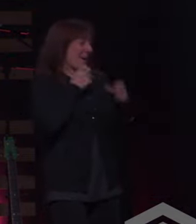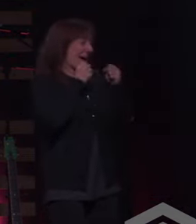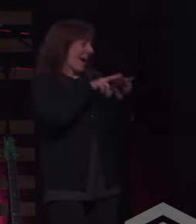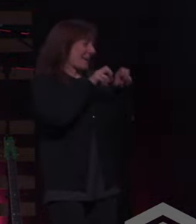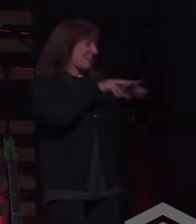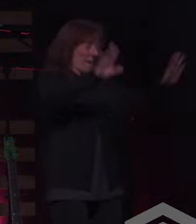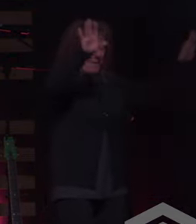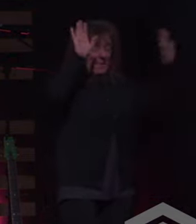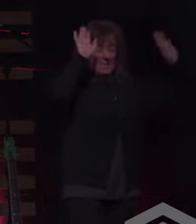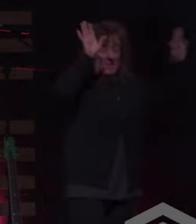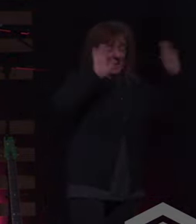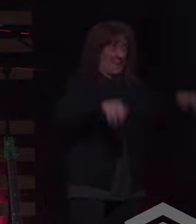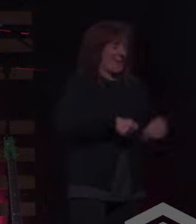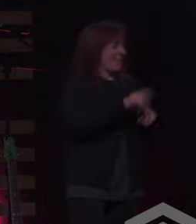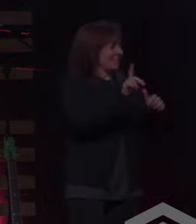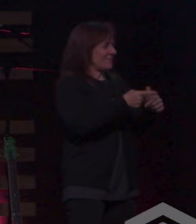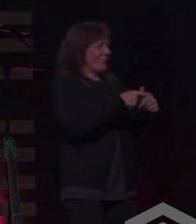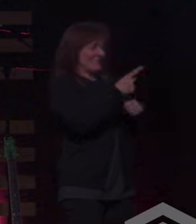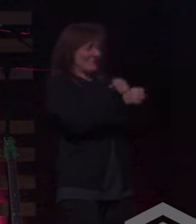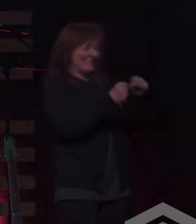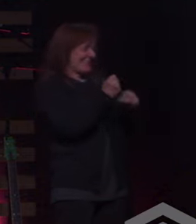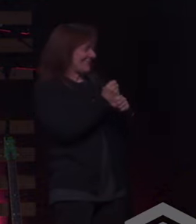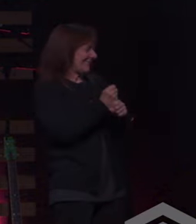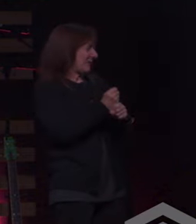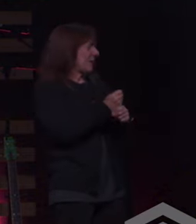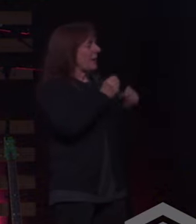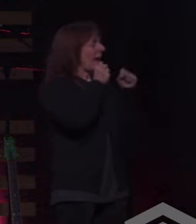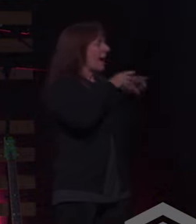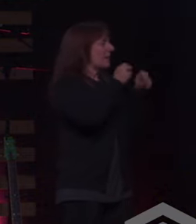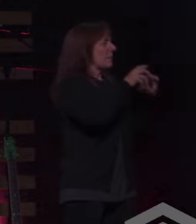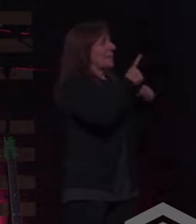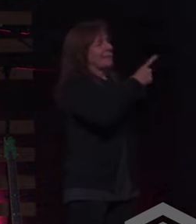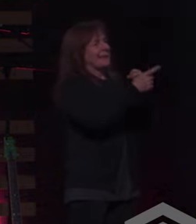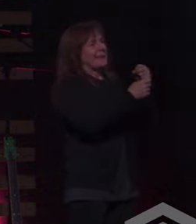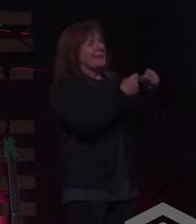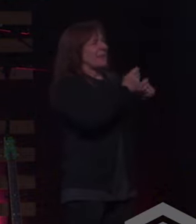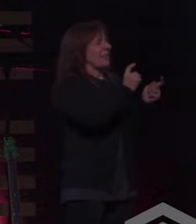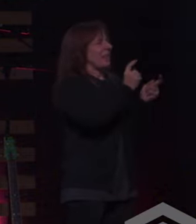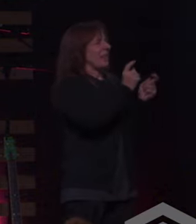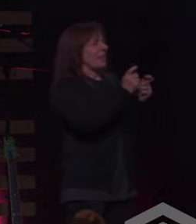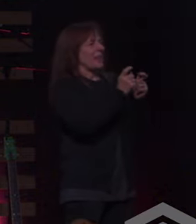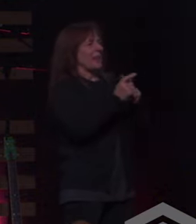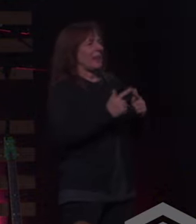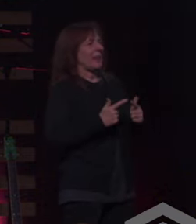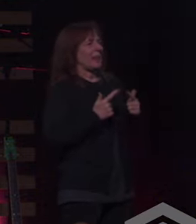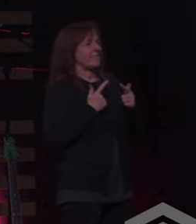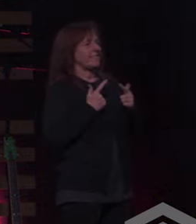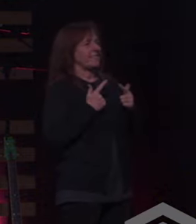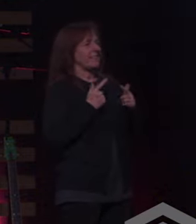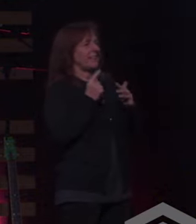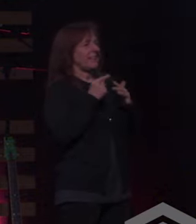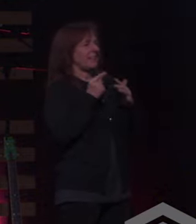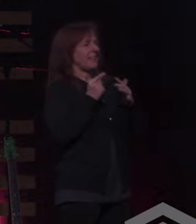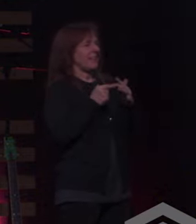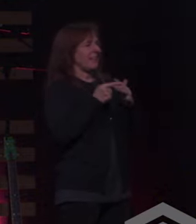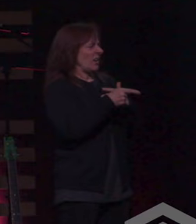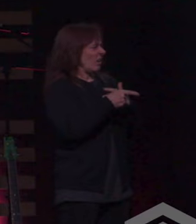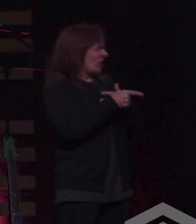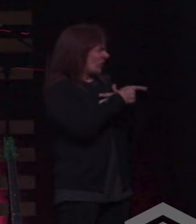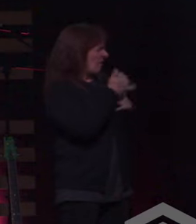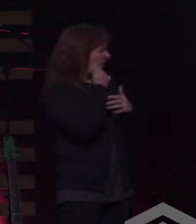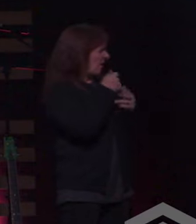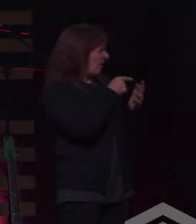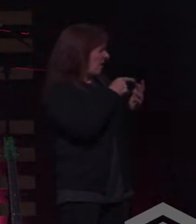honeymoon, great. You have the first season of that kind of honeymoon time, and then things change. And you start figuring out, oh, this person's